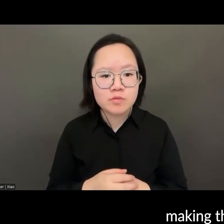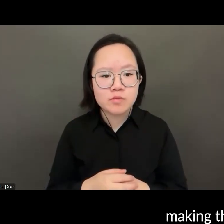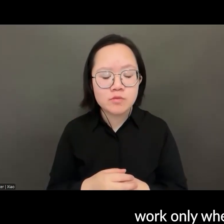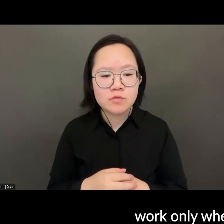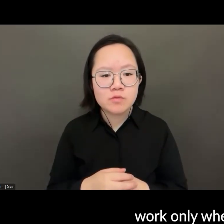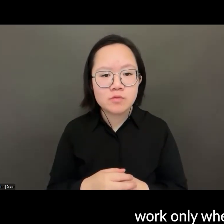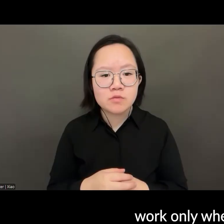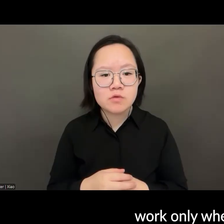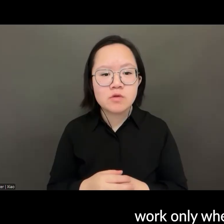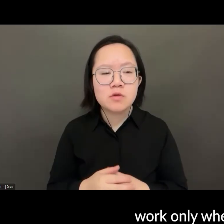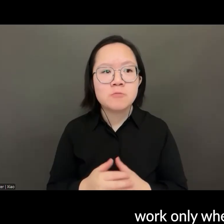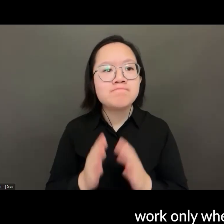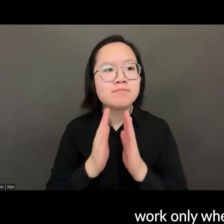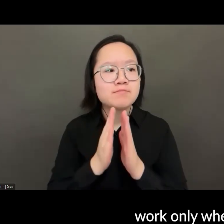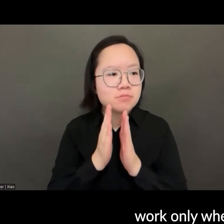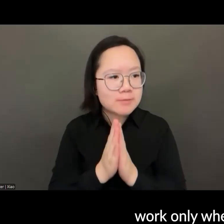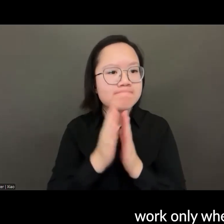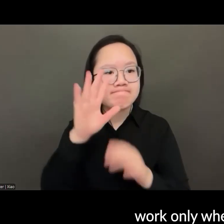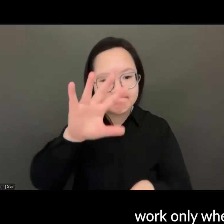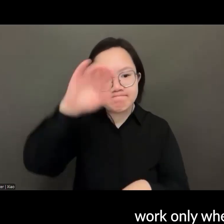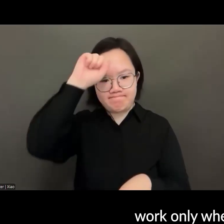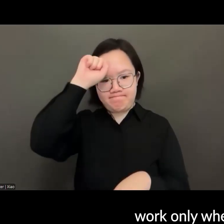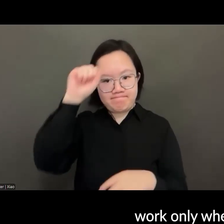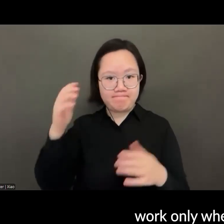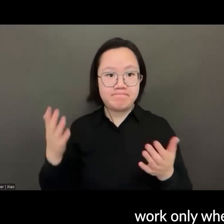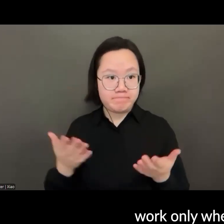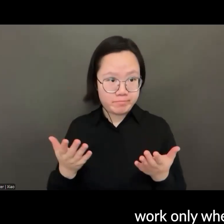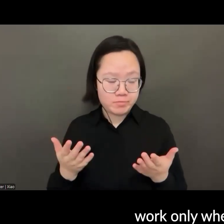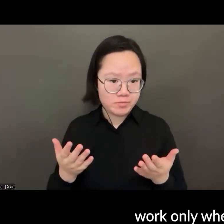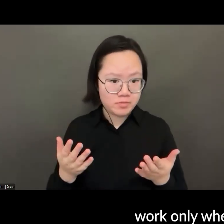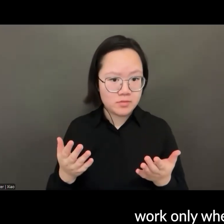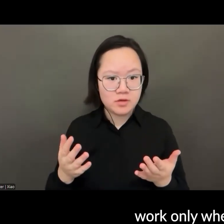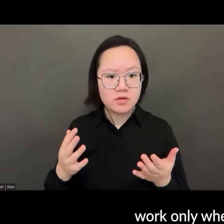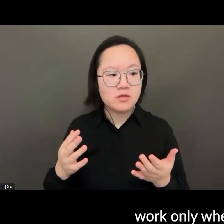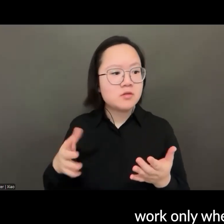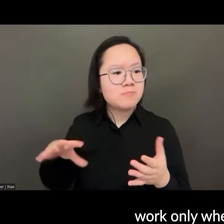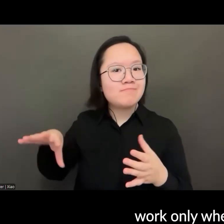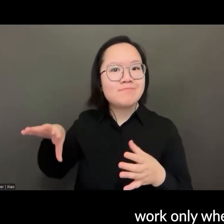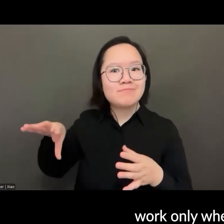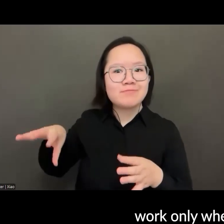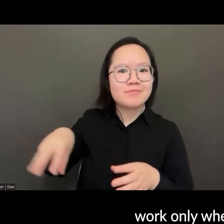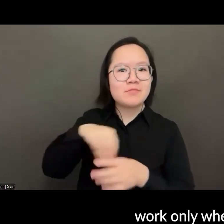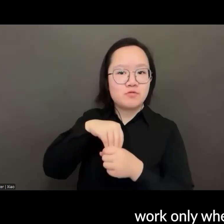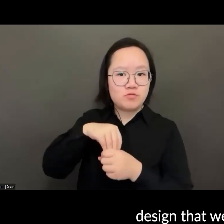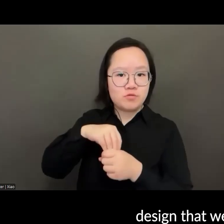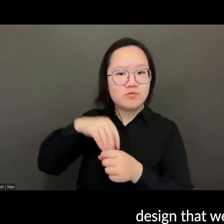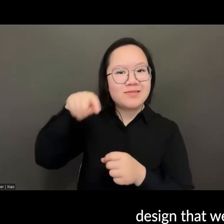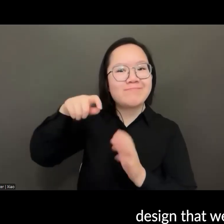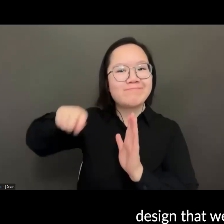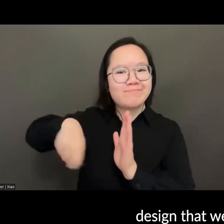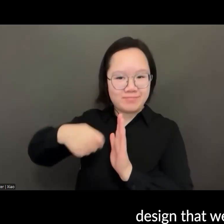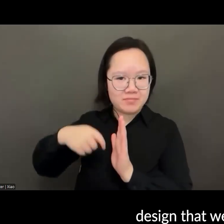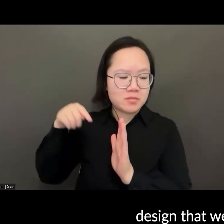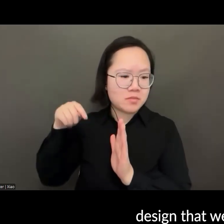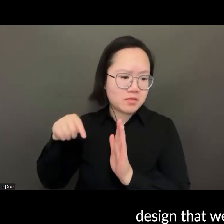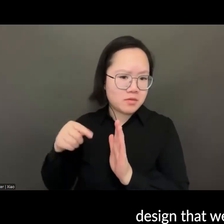also remember that uh, inclusion will work only when people with complex disability